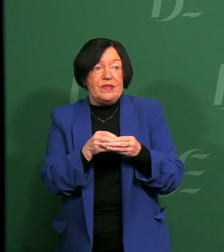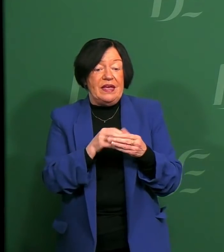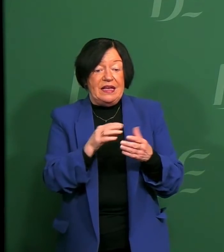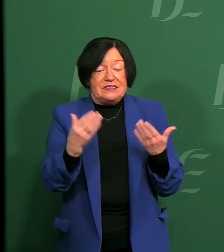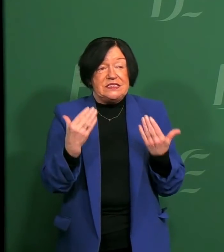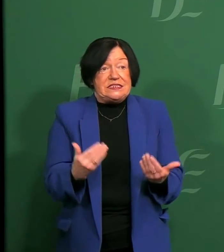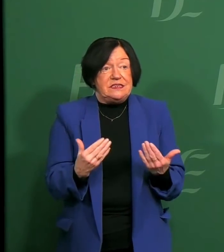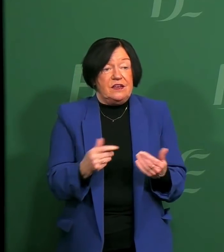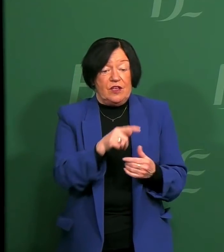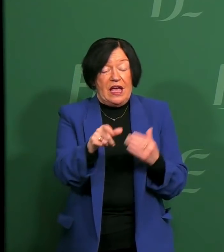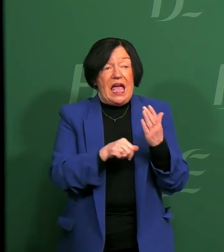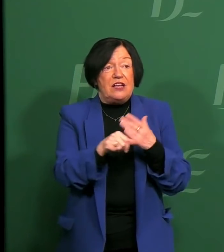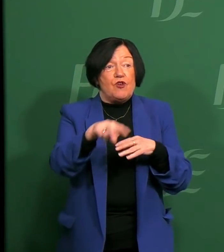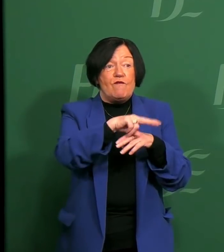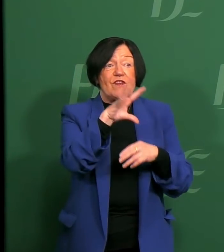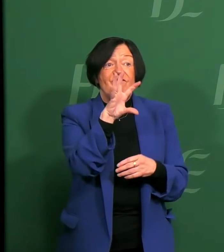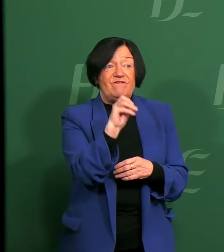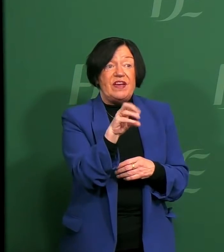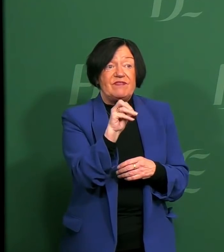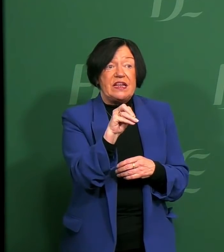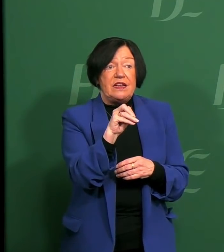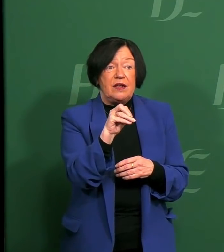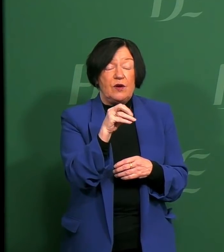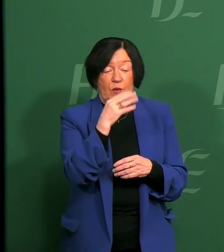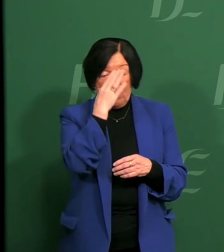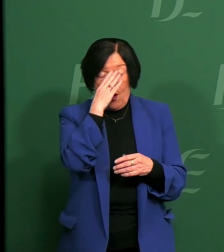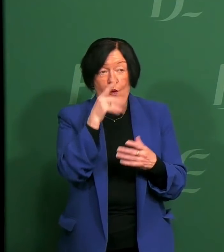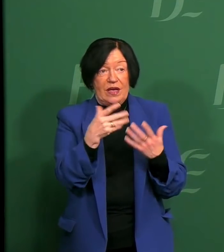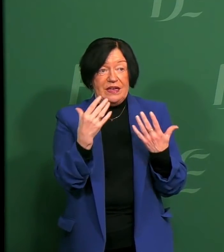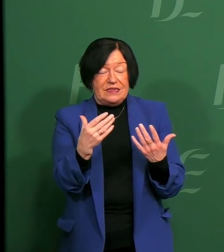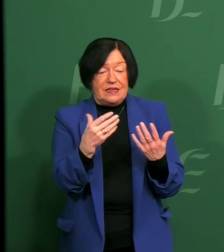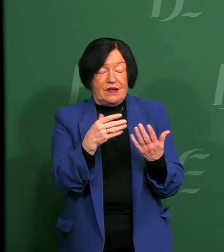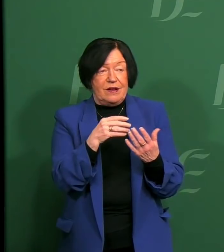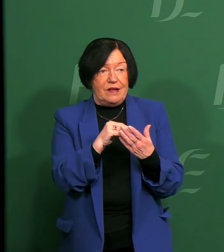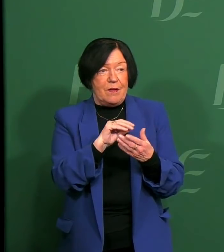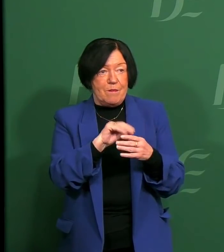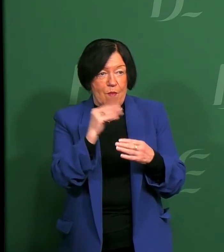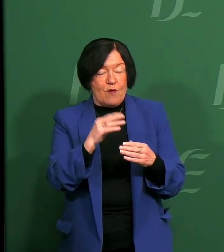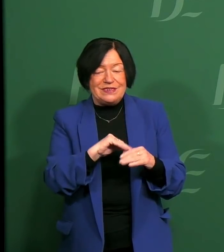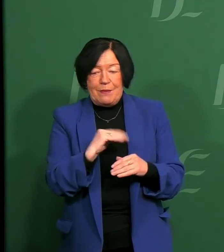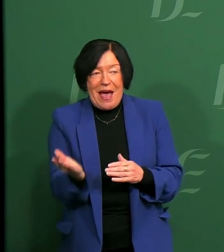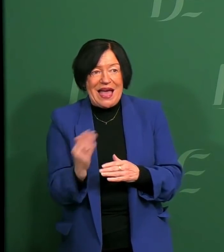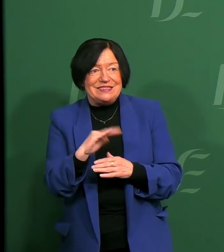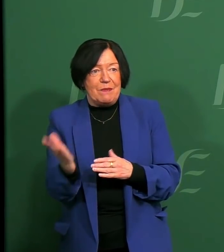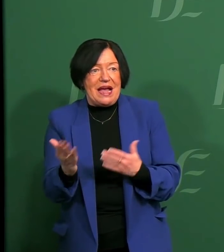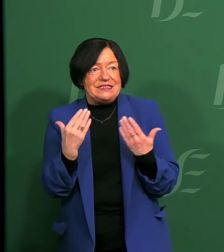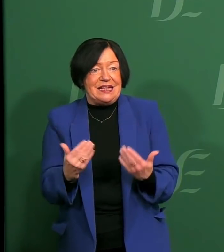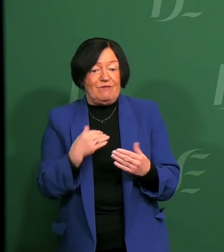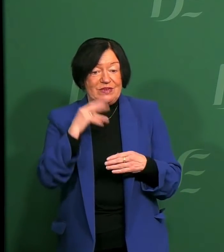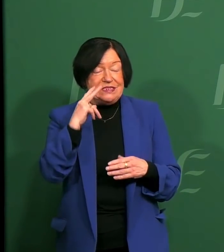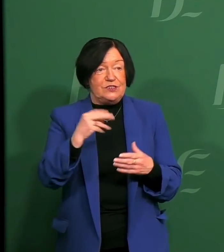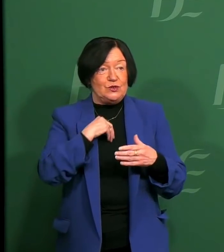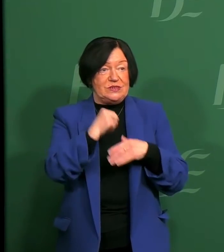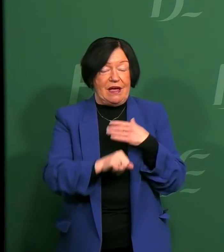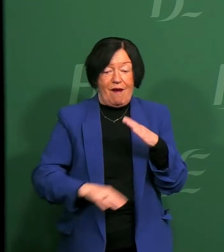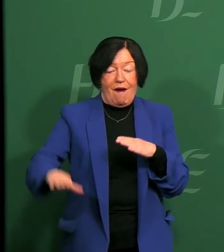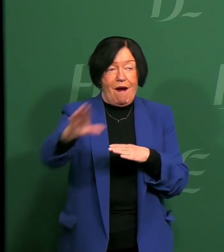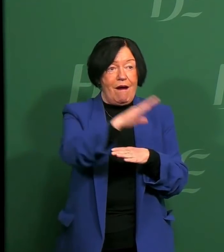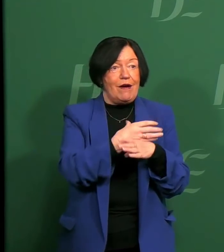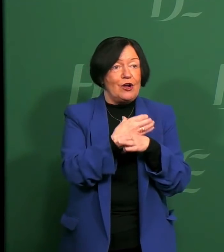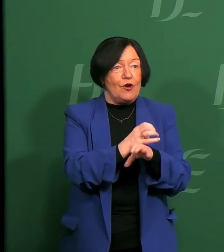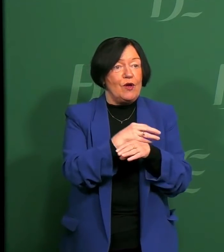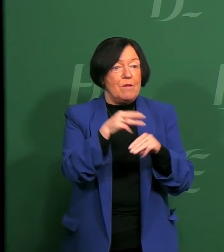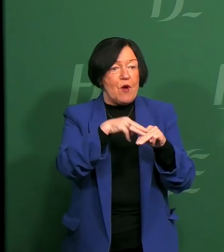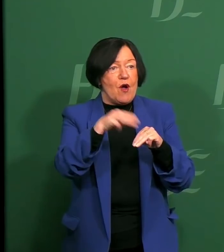of today, those in the over 50s, we do know that it's driving further and further demand. Now, as we've seen today throughout the country,